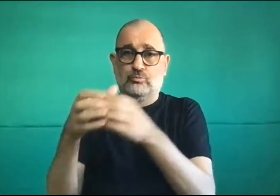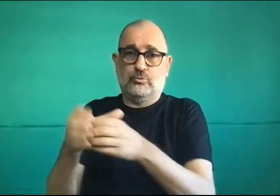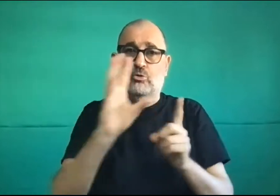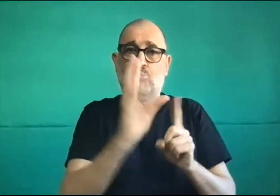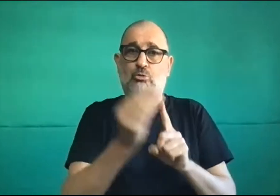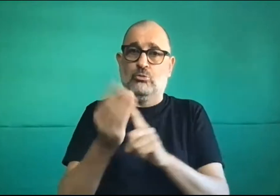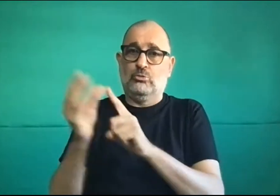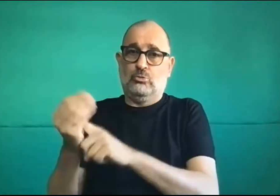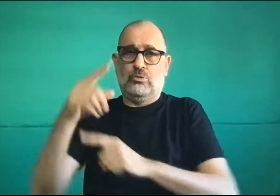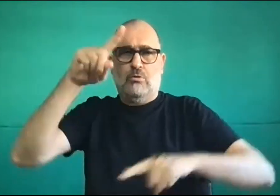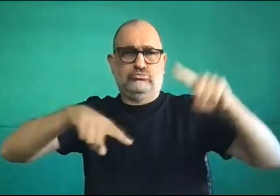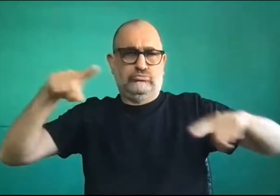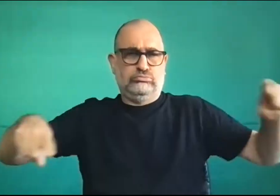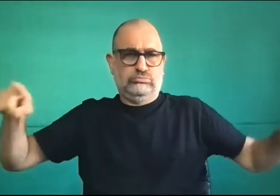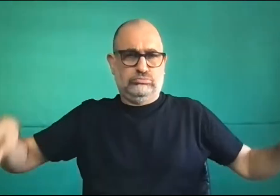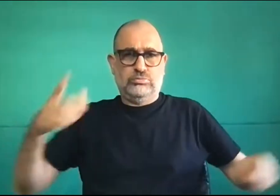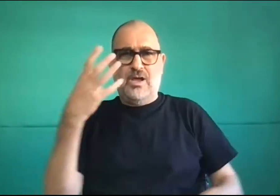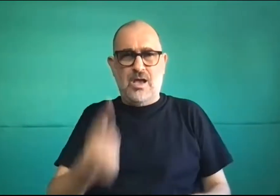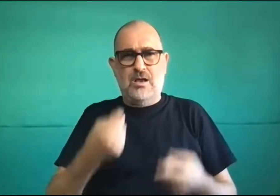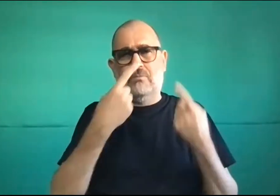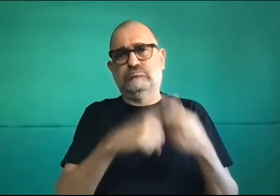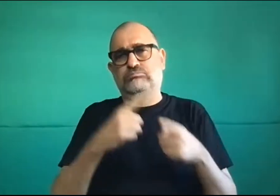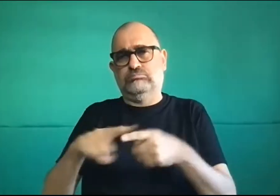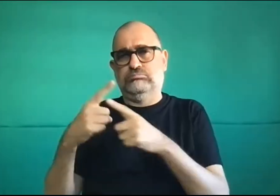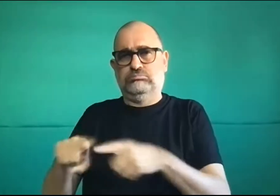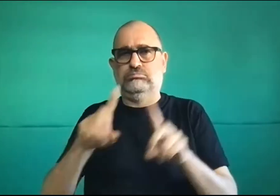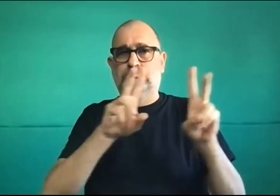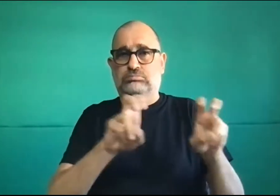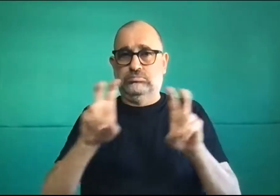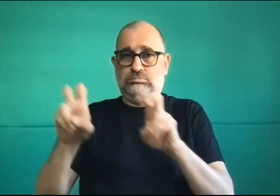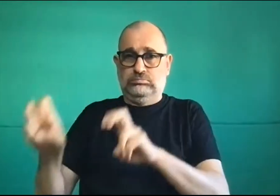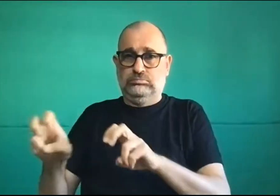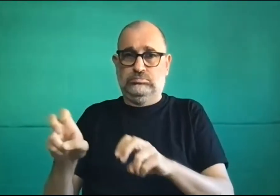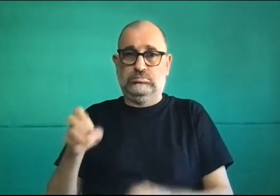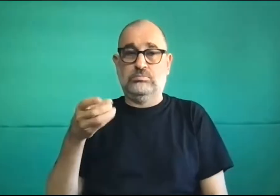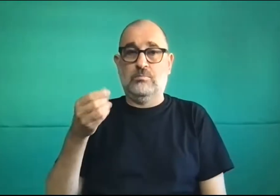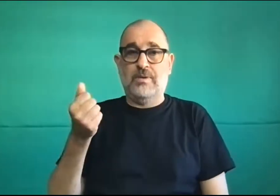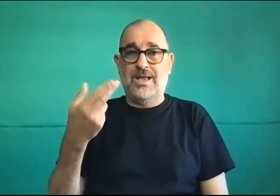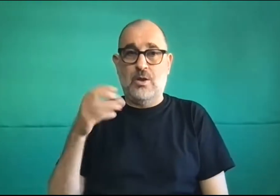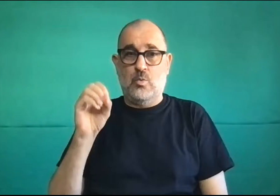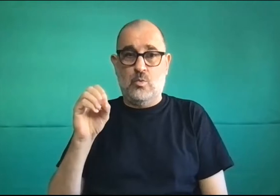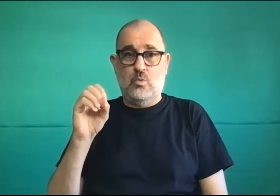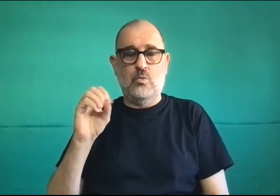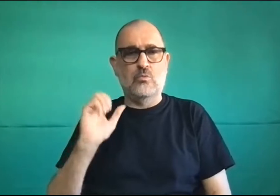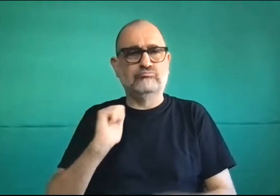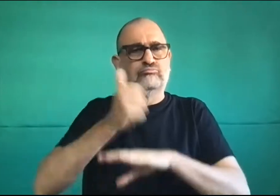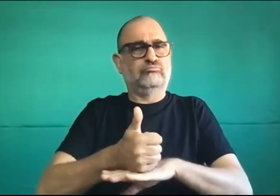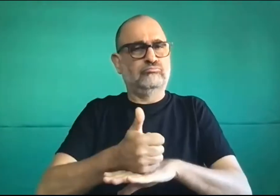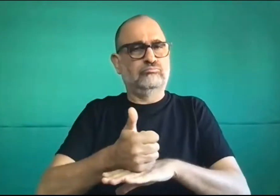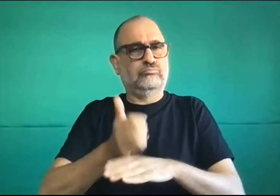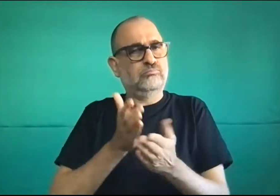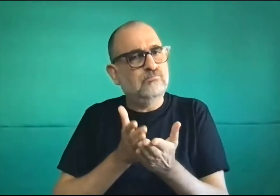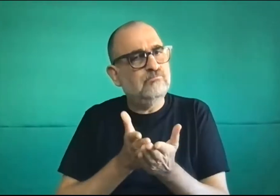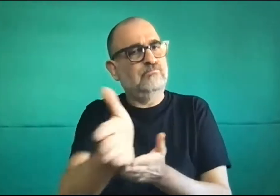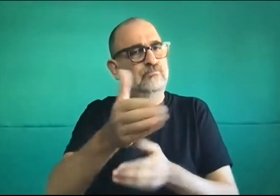knowledges, and also the manual for facilitators. We're going to be talking and coordinating with the people